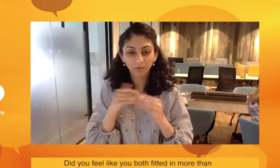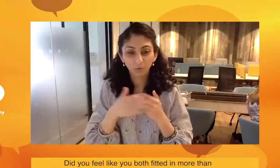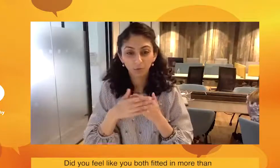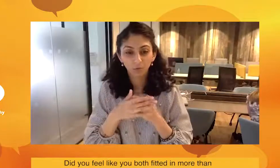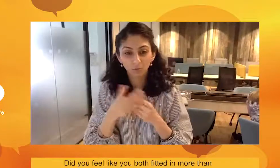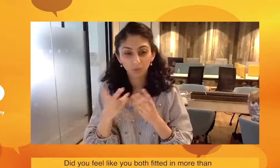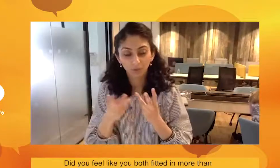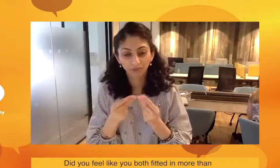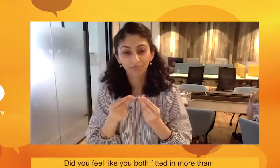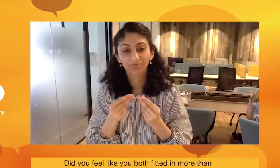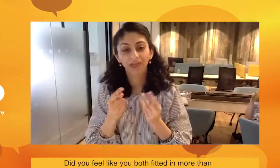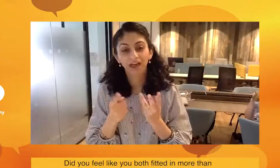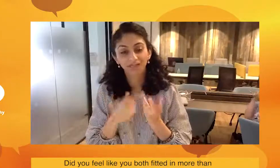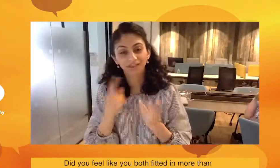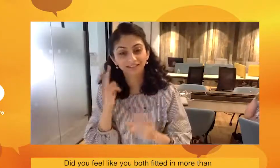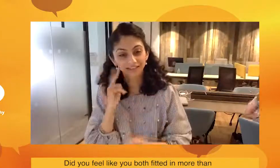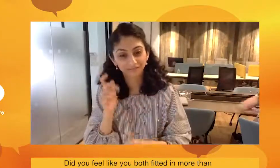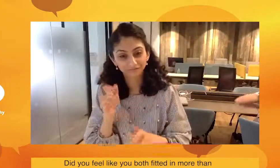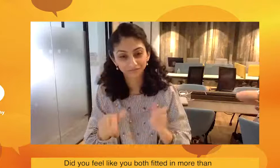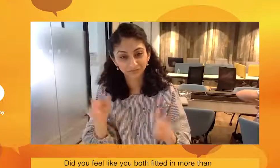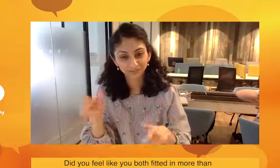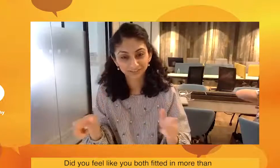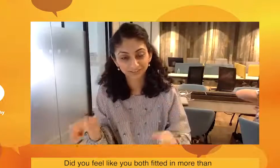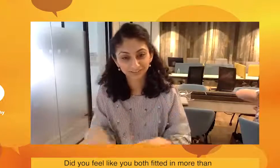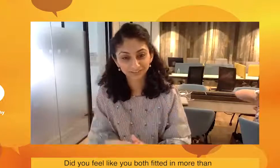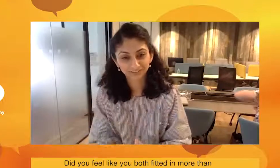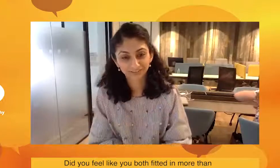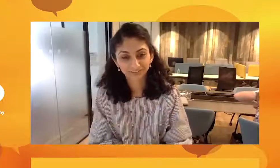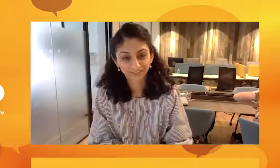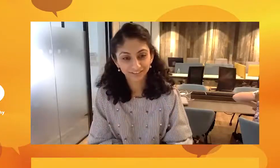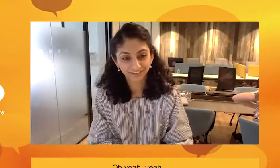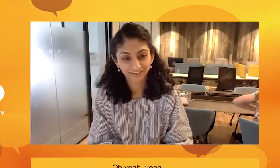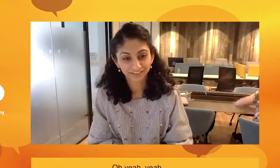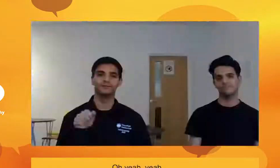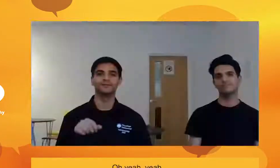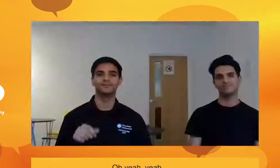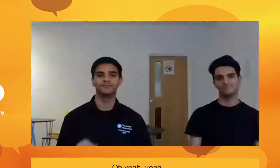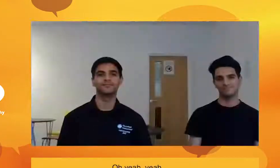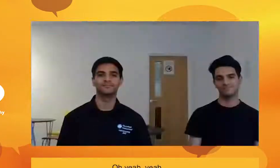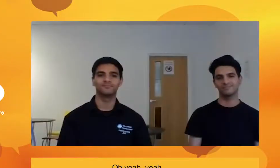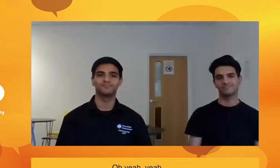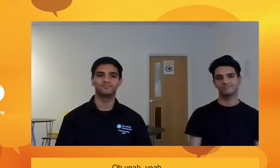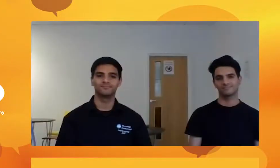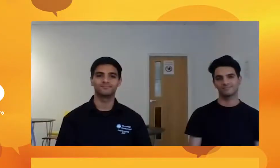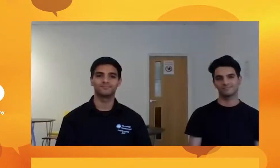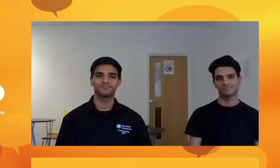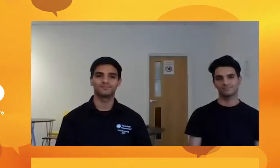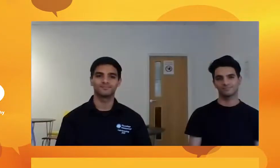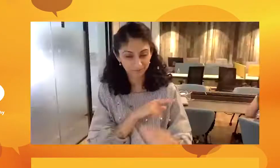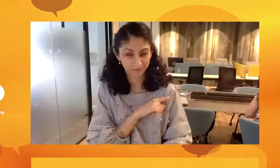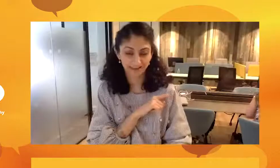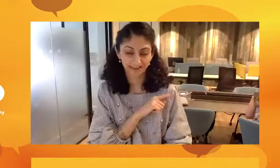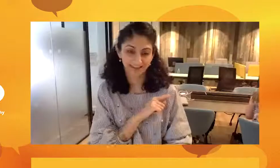Did you feel like you both fitted in more then when there were other deaf students around? Oh yeah.